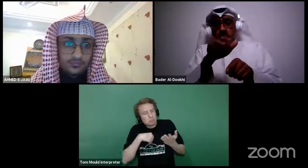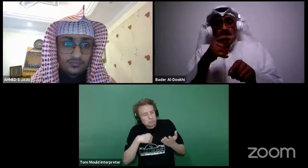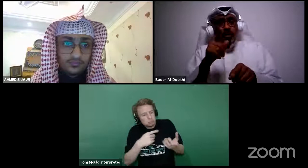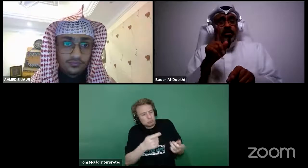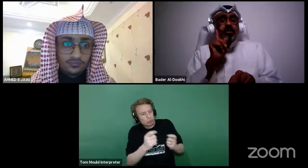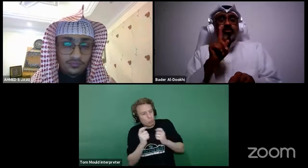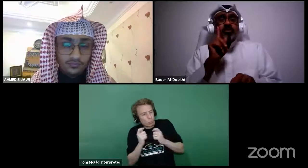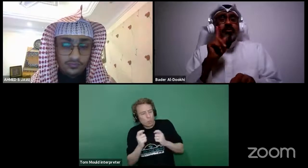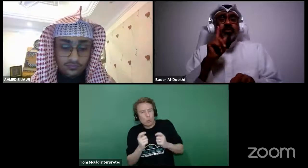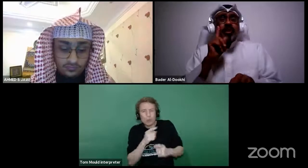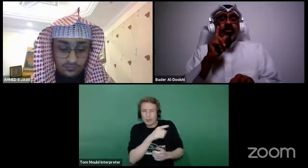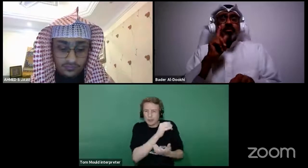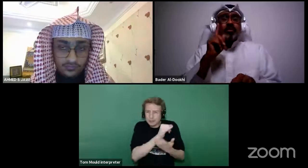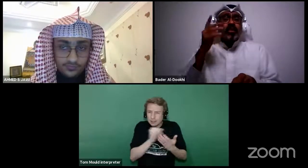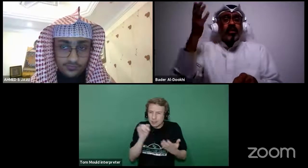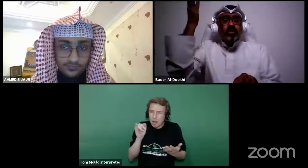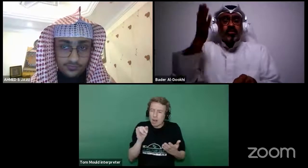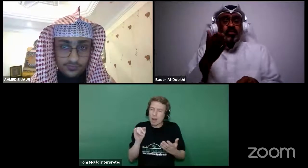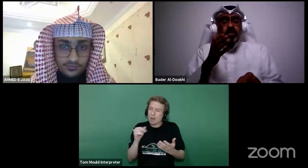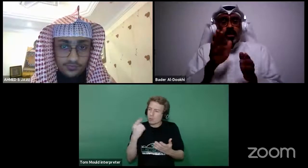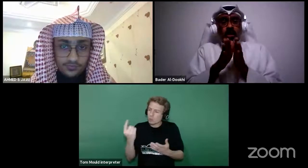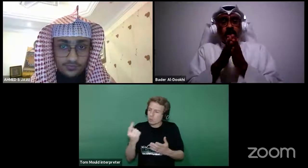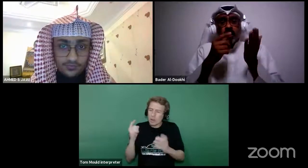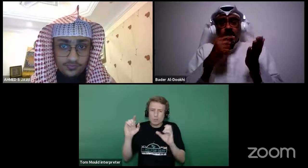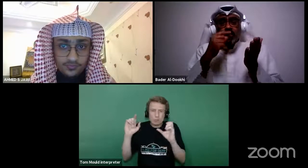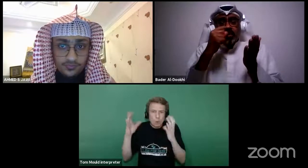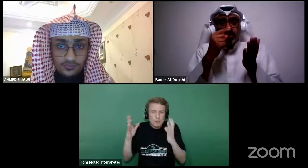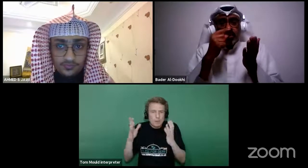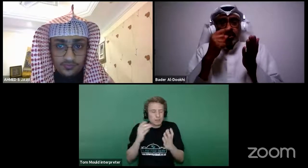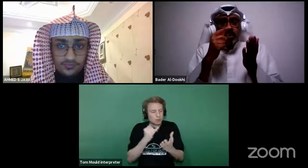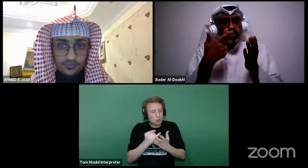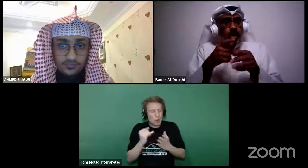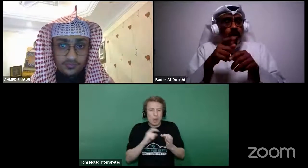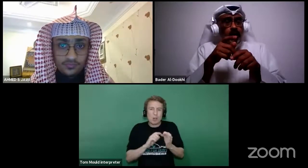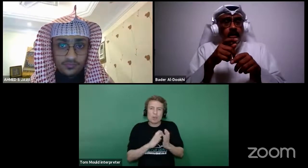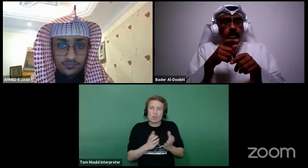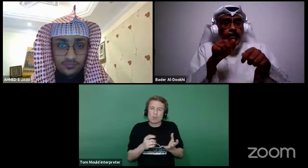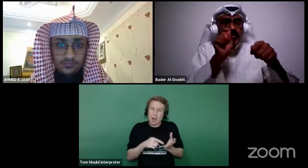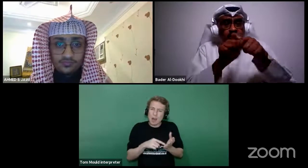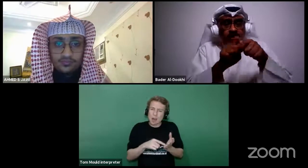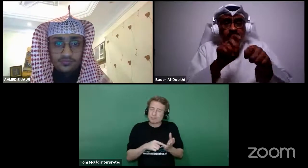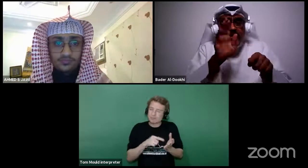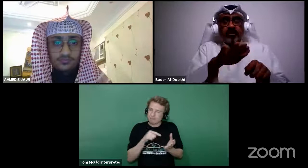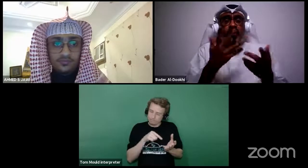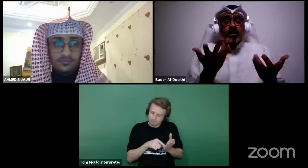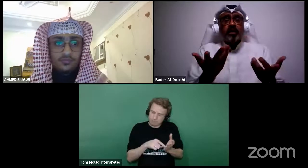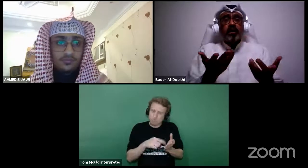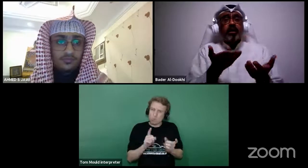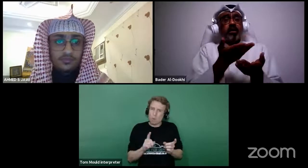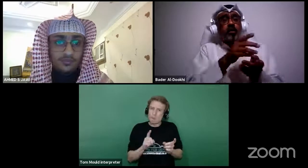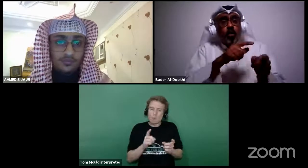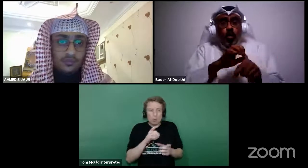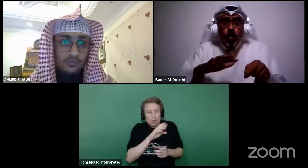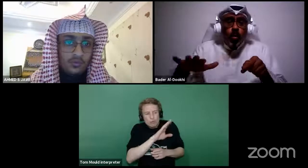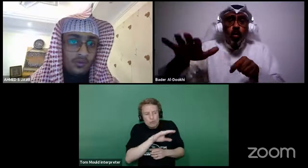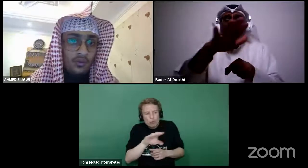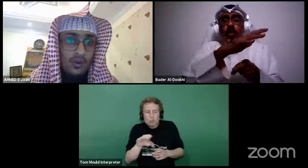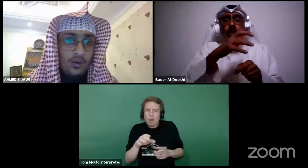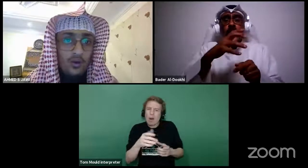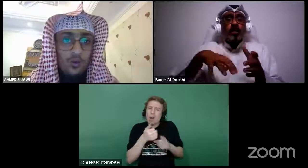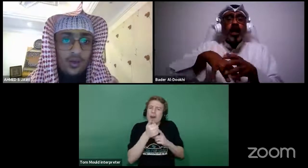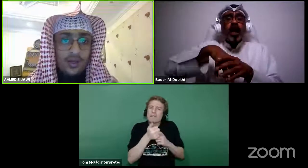for it. The Qur'an is no less than a reminder and an advice to all of the creation.